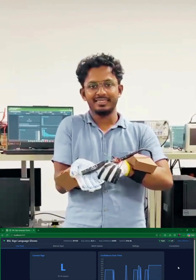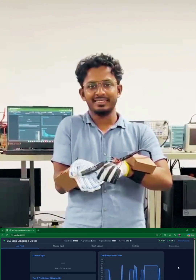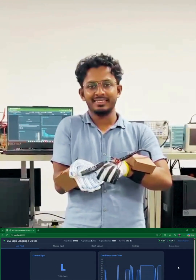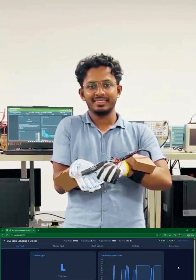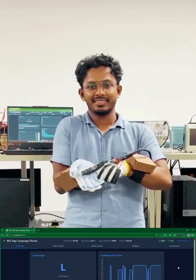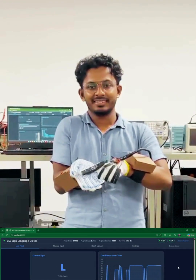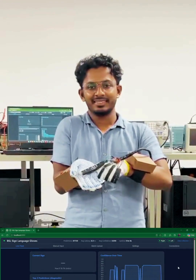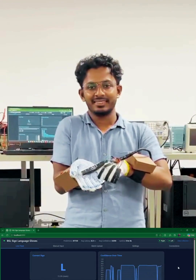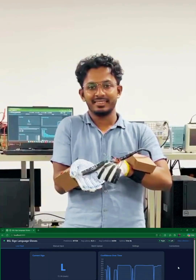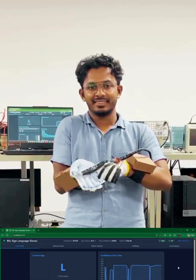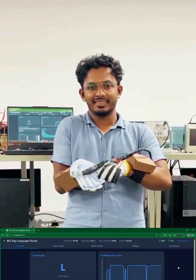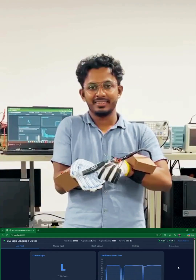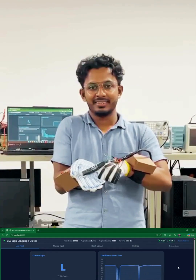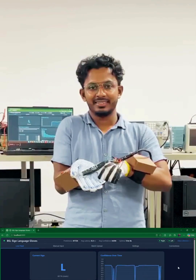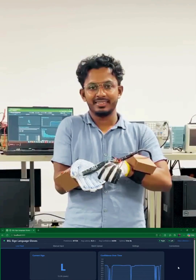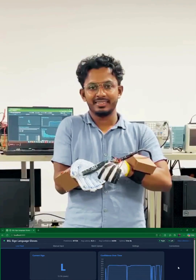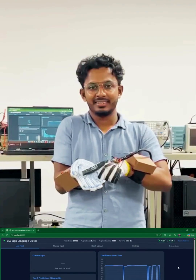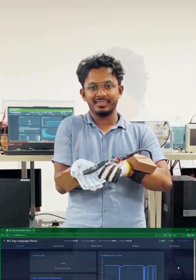L